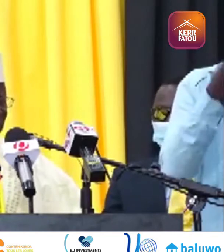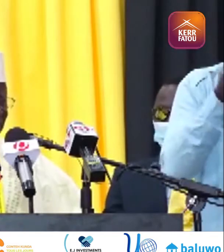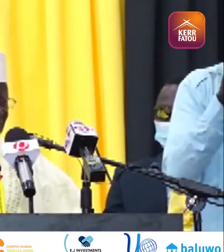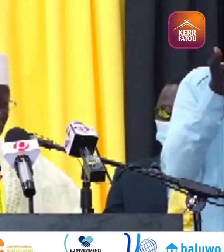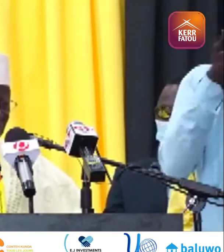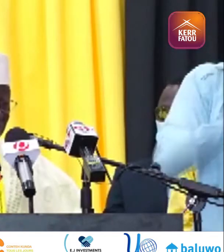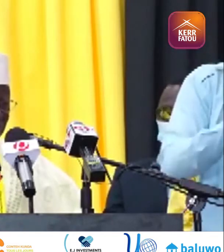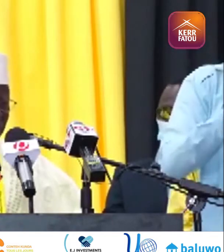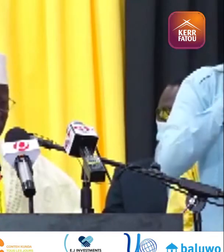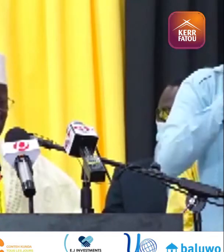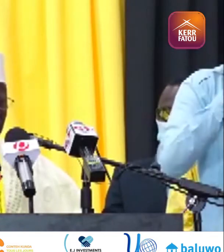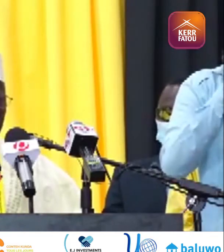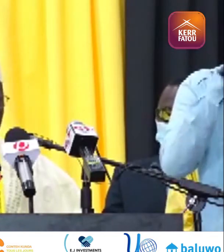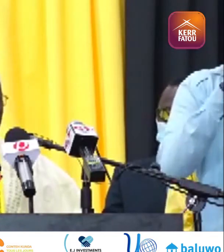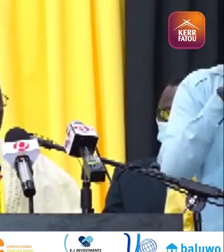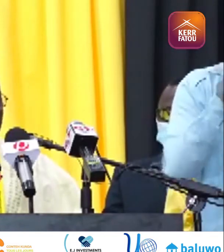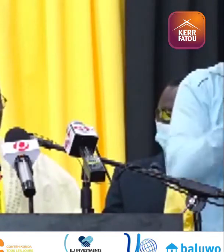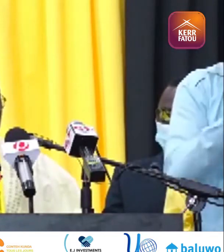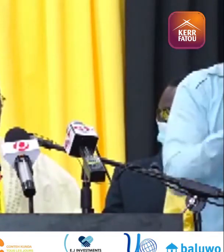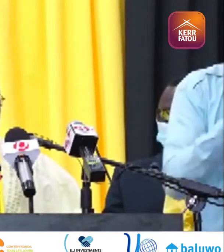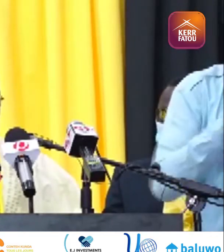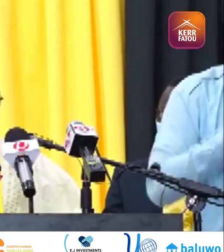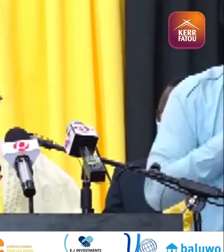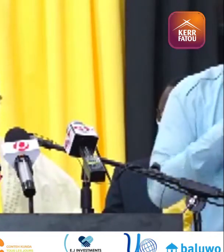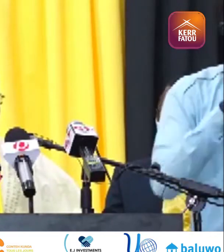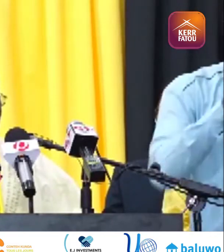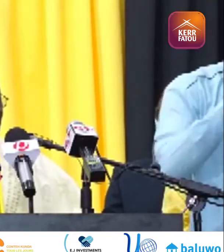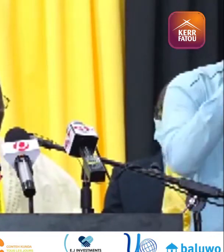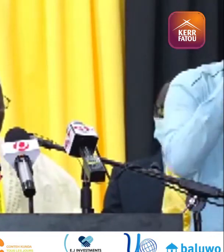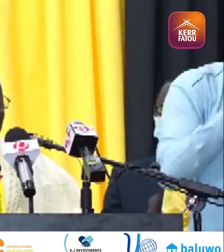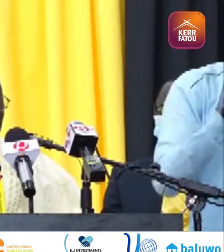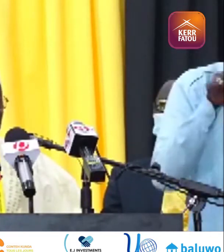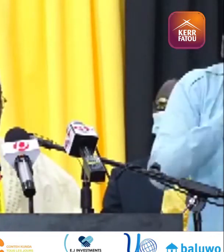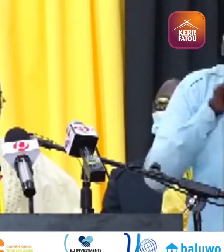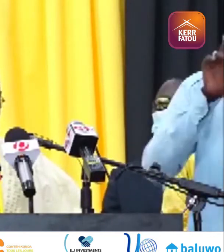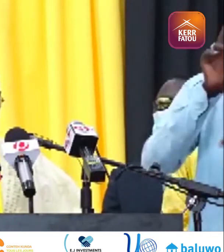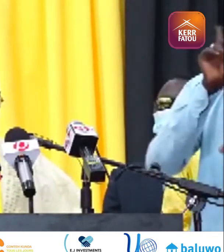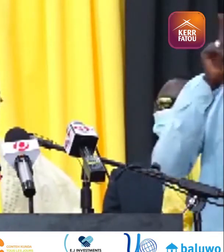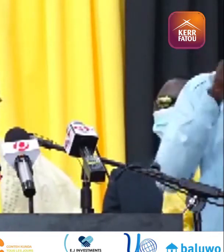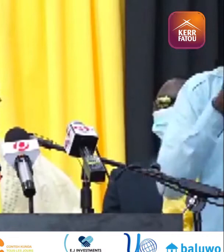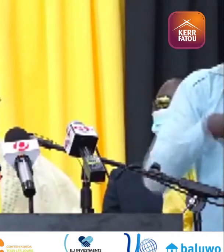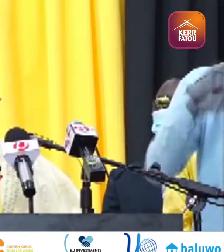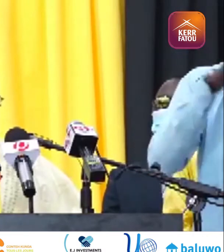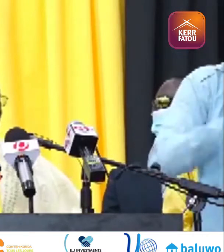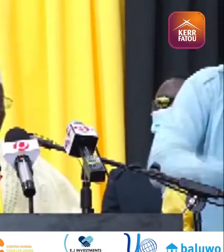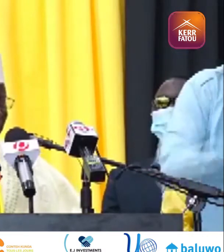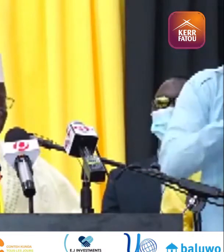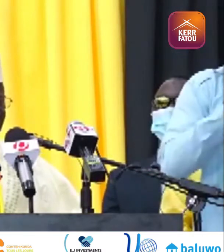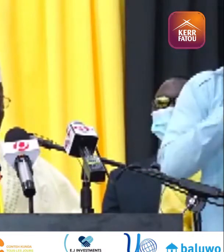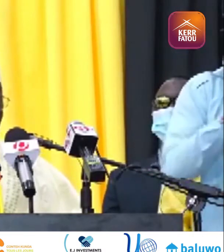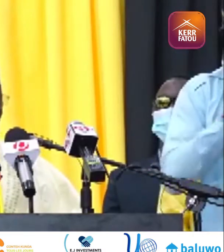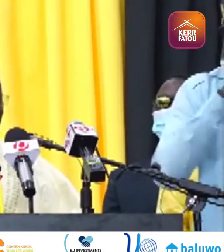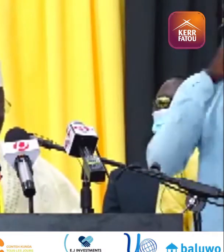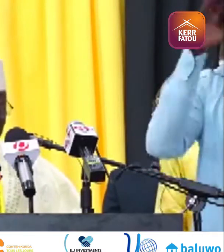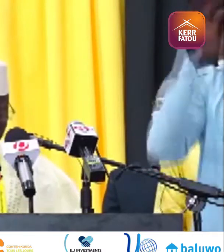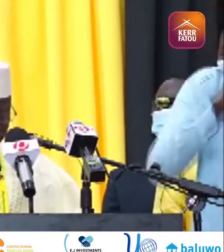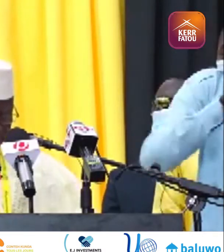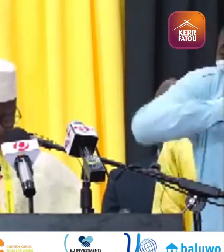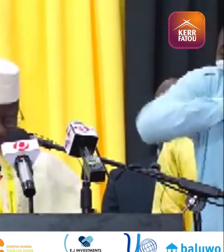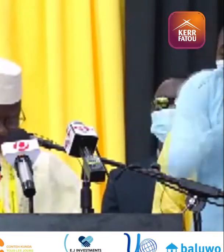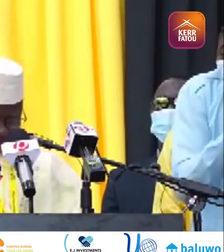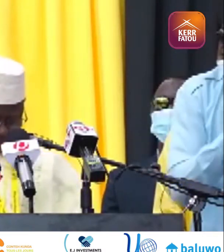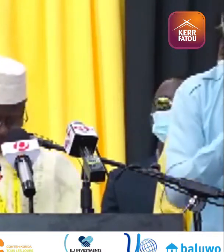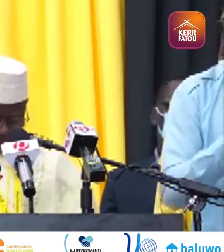from members of the UDP, and I'm very thankful to them for their contribution. And this we